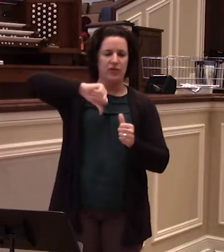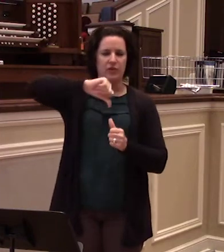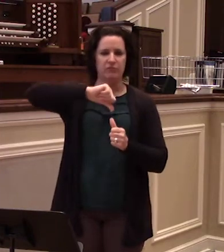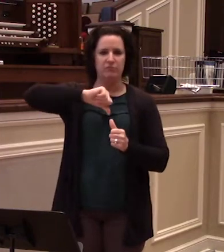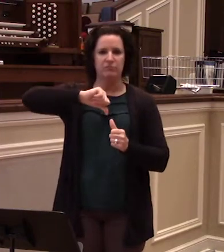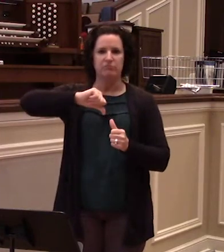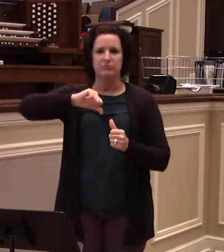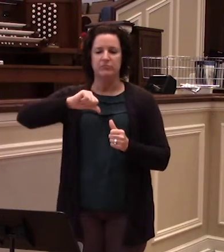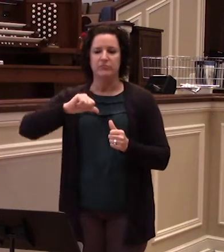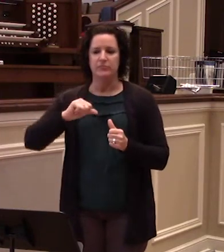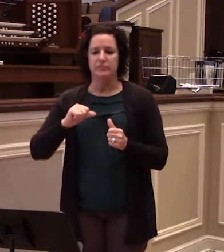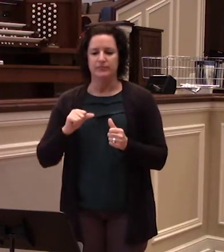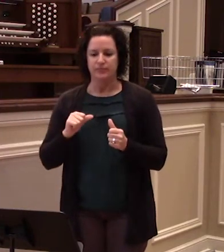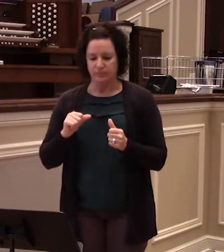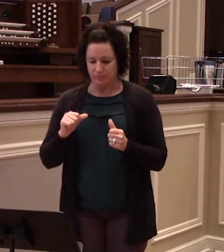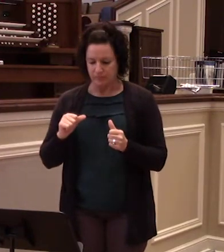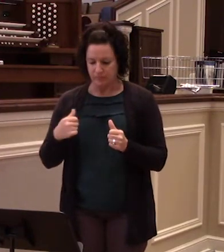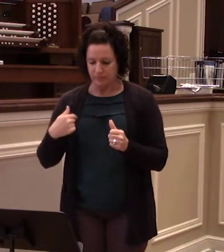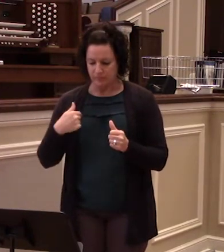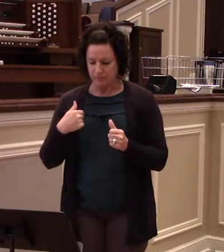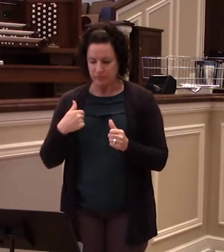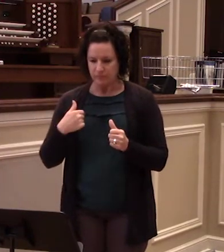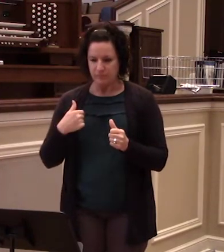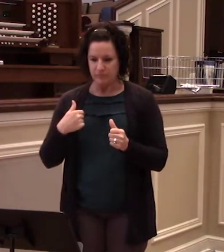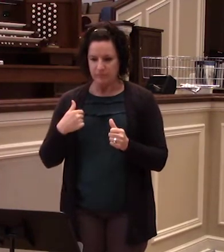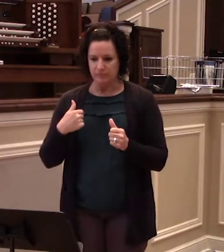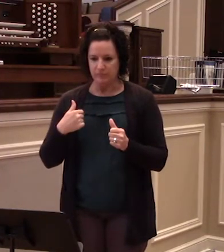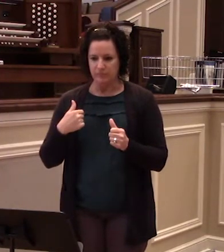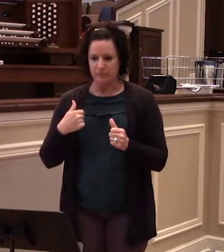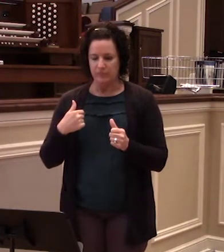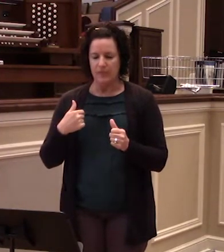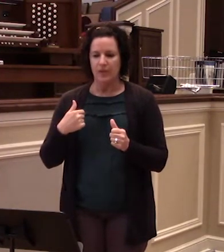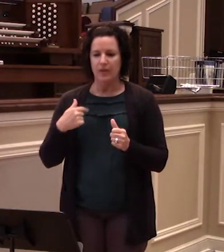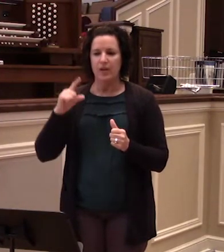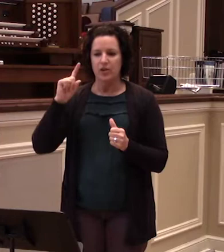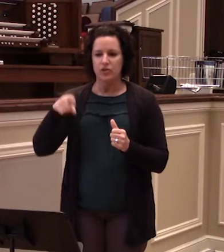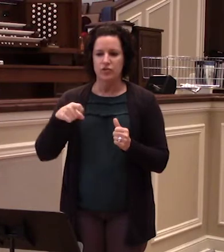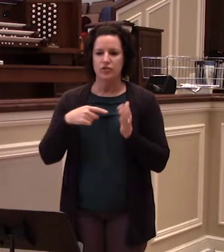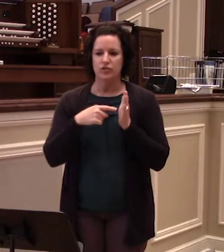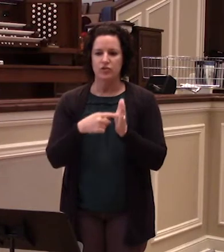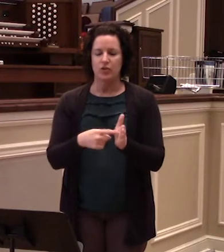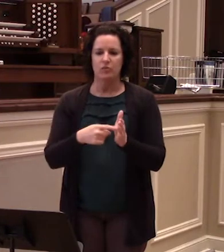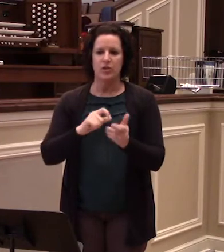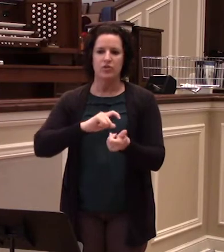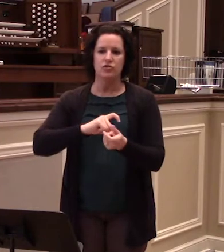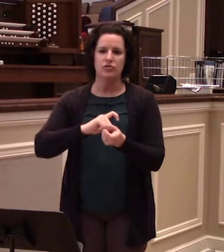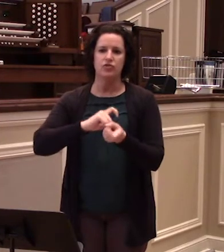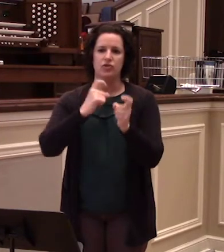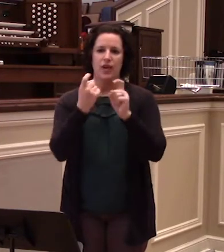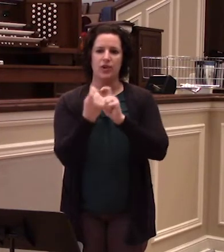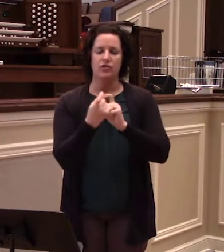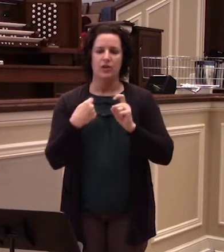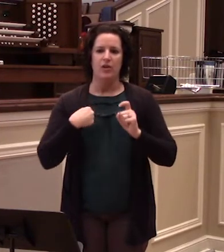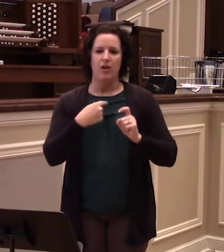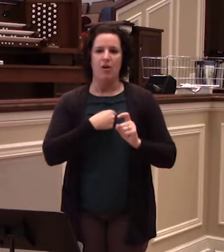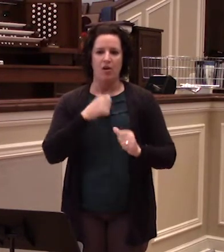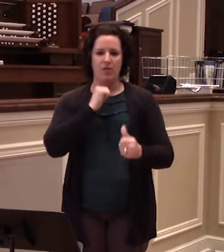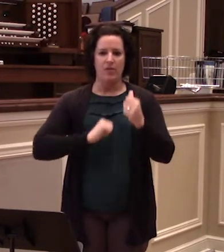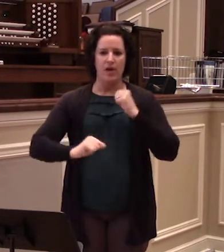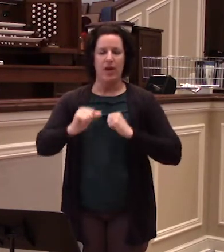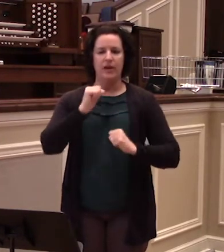revelation of our deep need for something transformational in our lives together. And so you don't understand